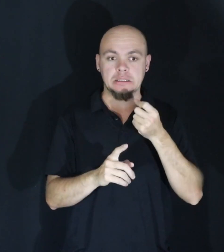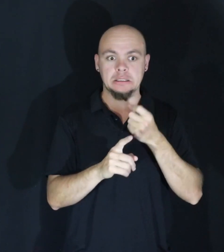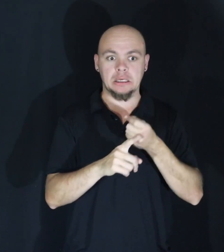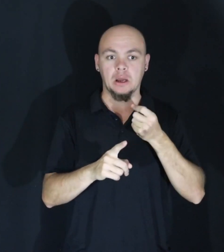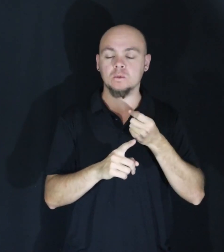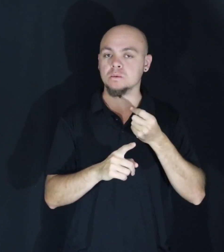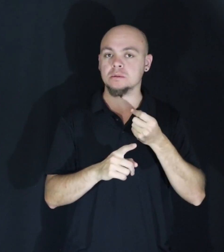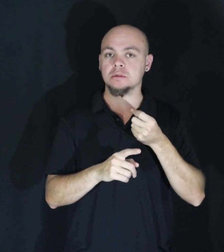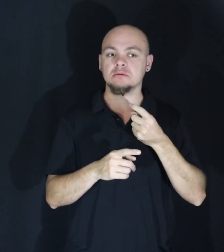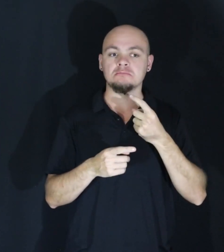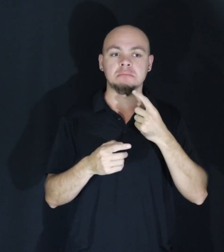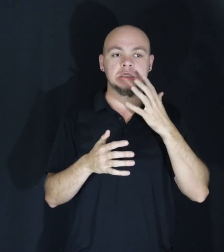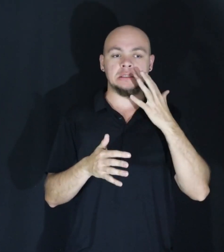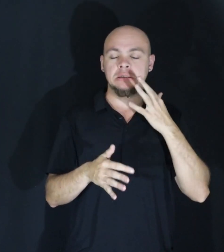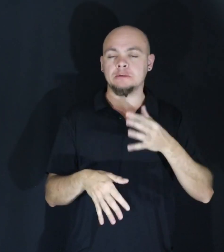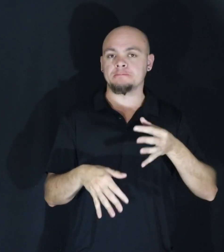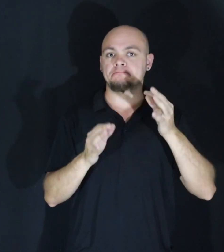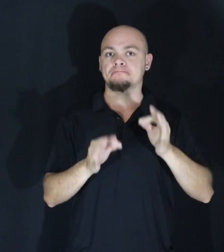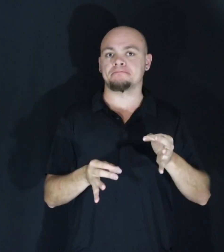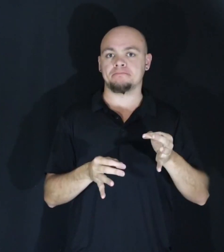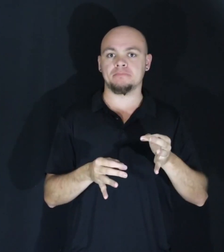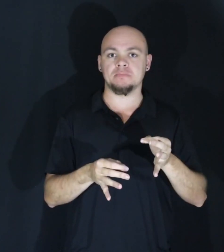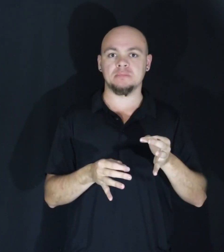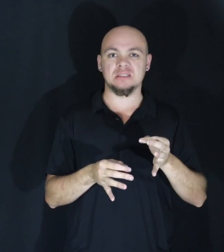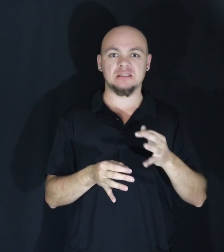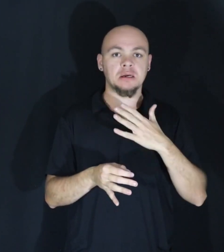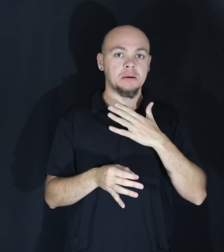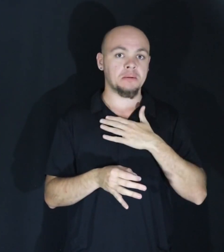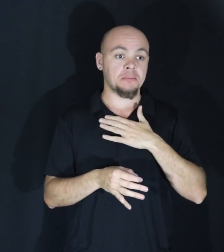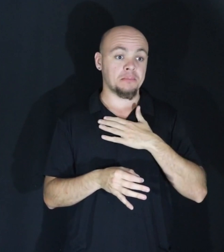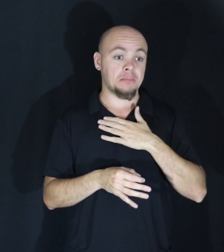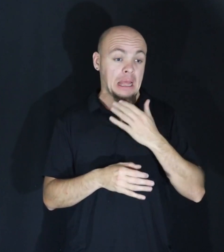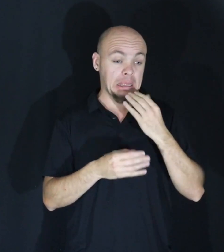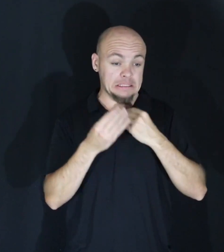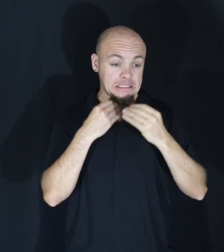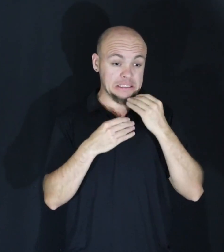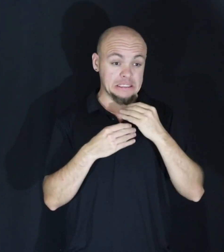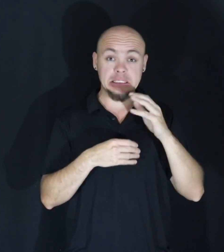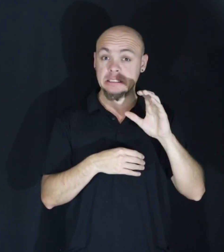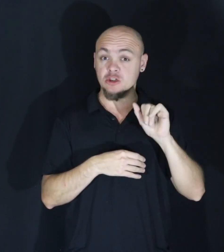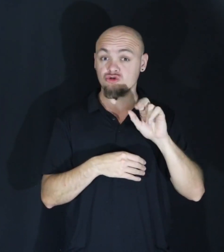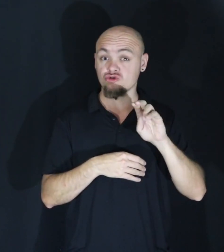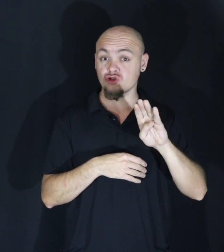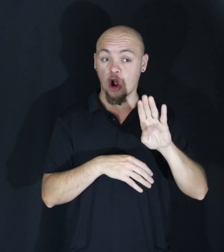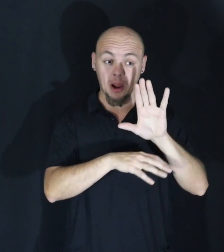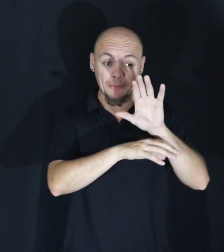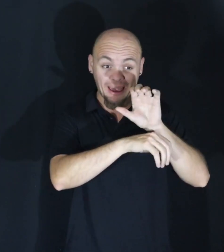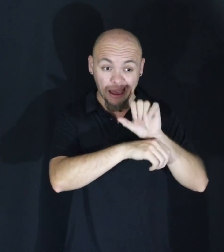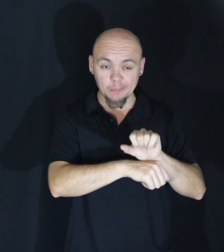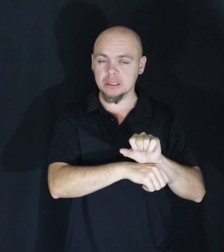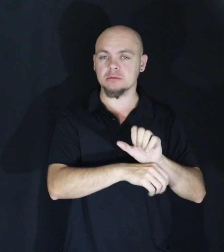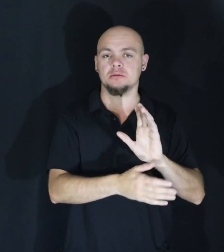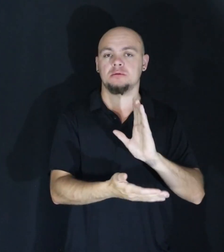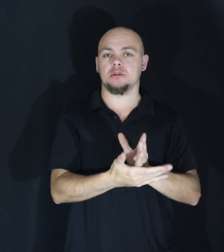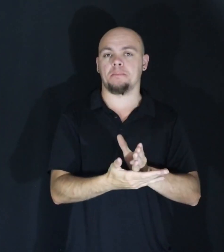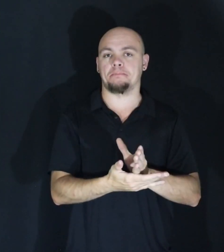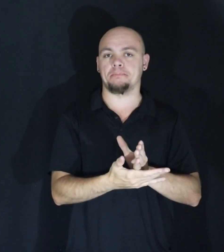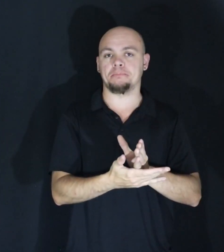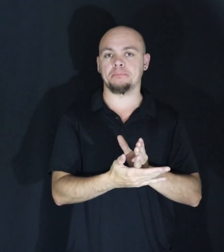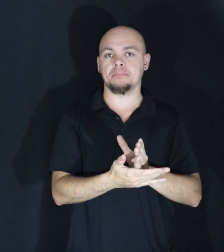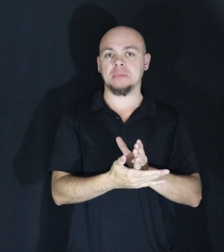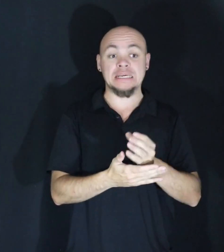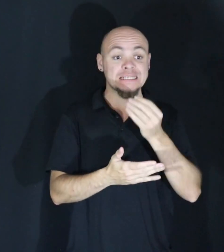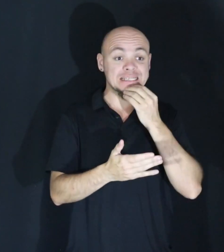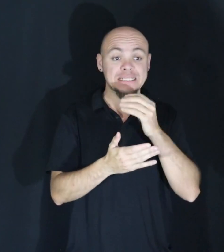I defiantly decided to put the kibosh on my garbage habit. As soon as I began to eat cleanly